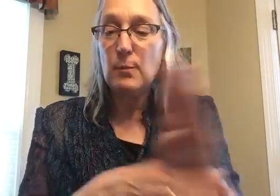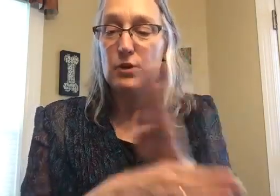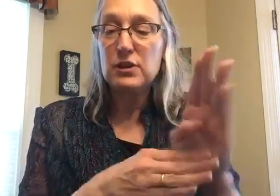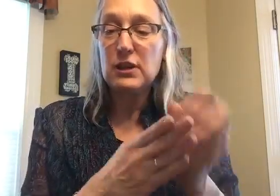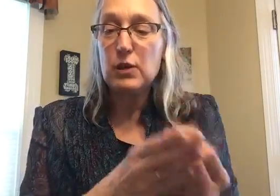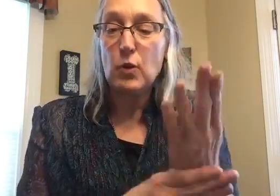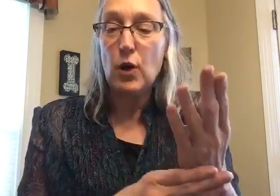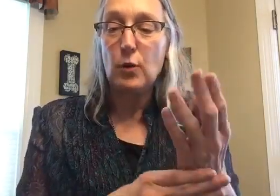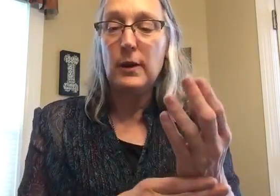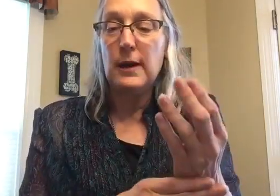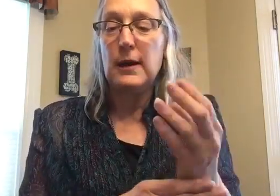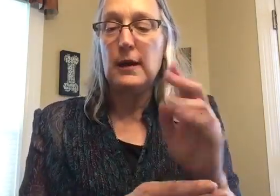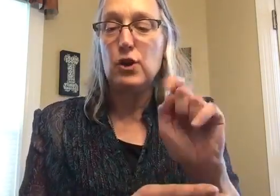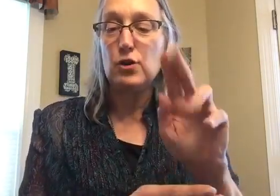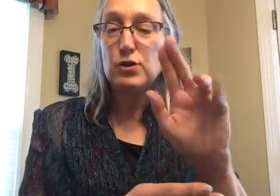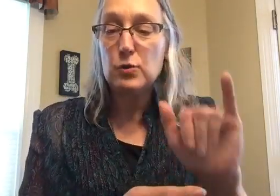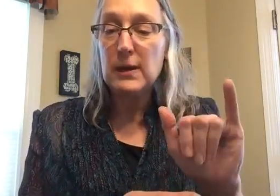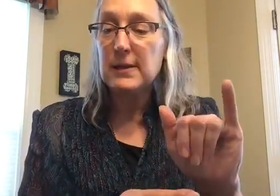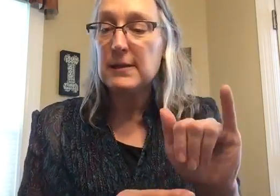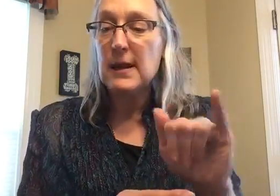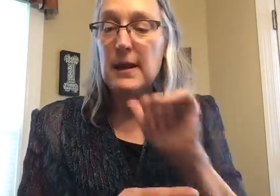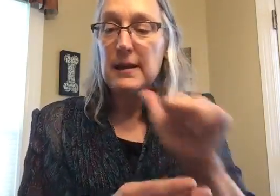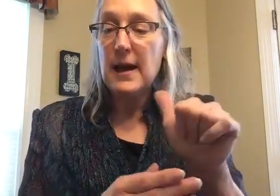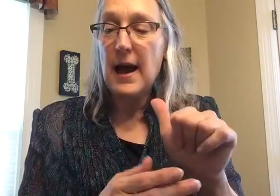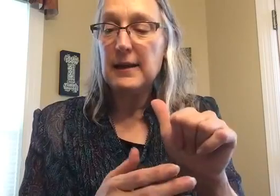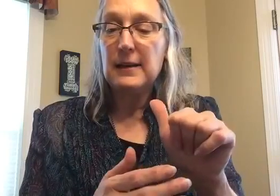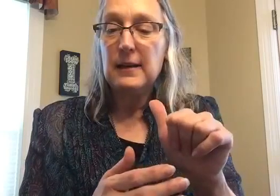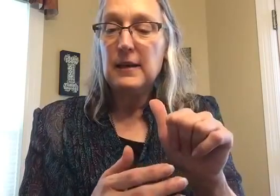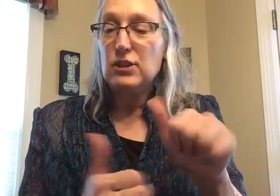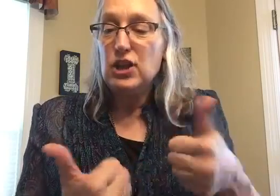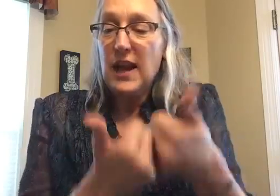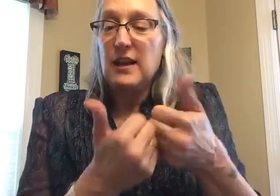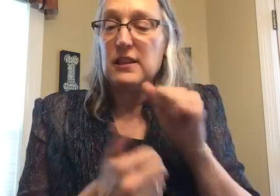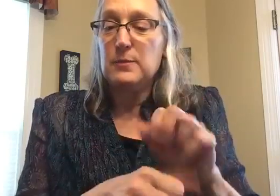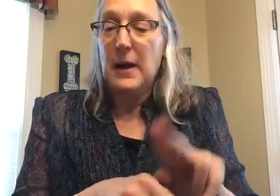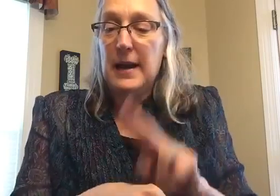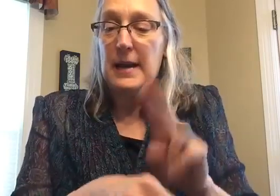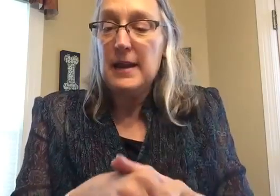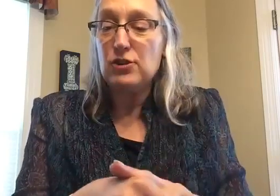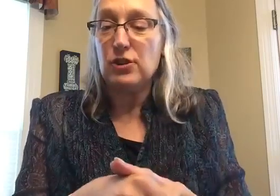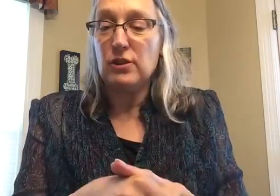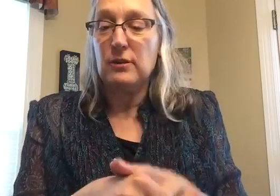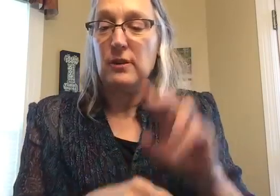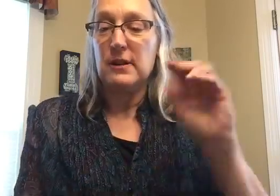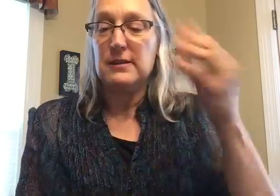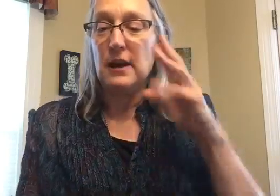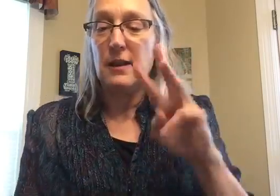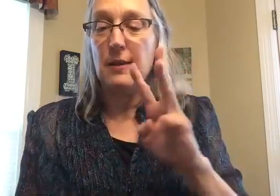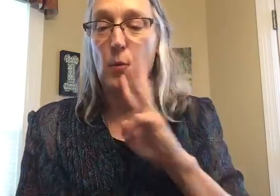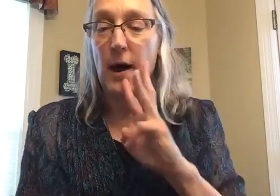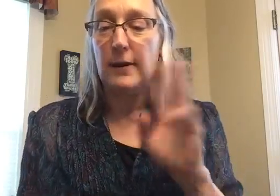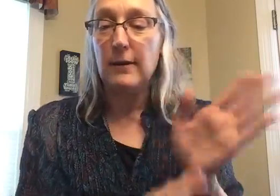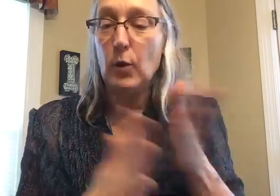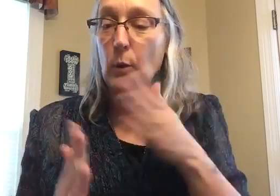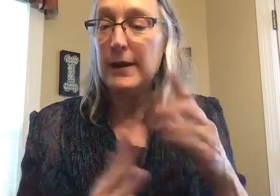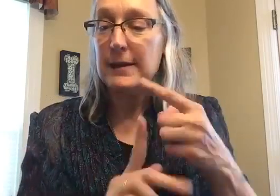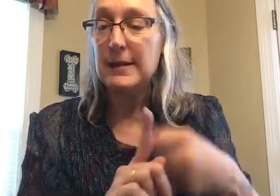commercially grown in nurseries, not challenged by nature, the sun, the water, the wind, and the